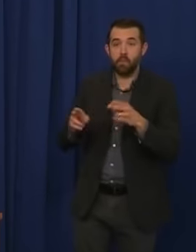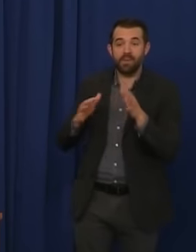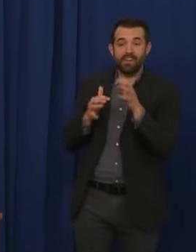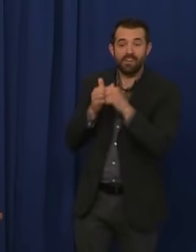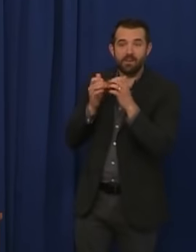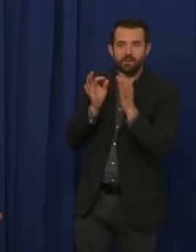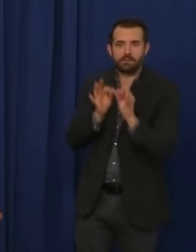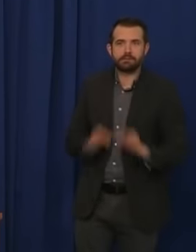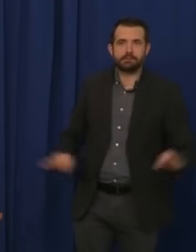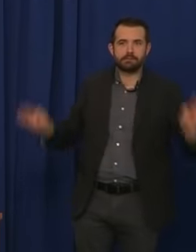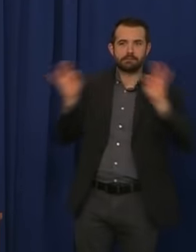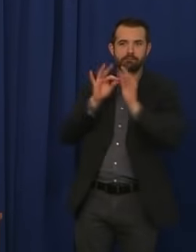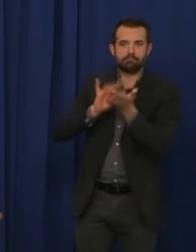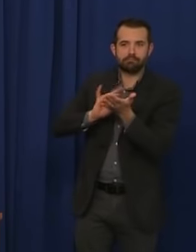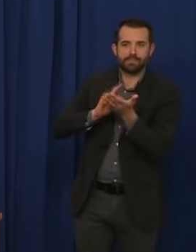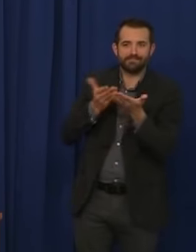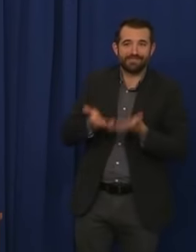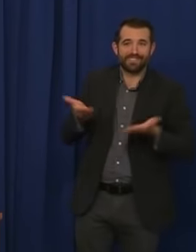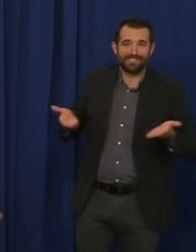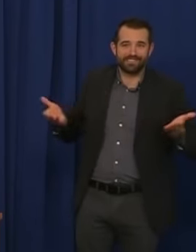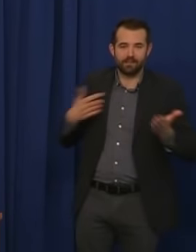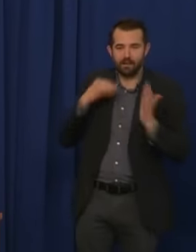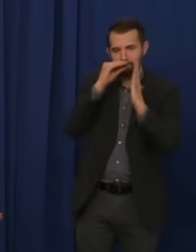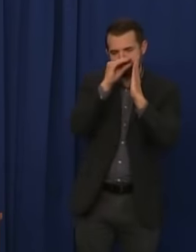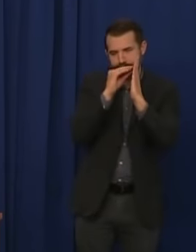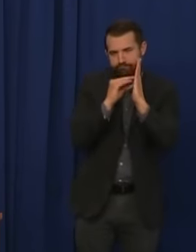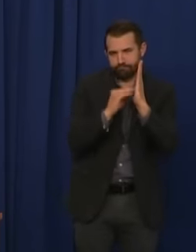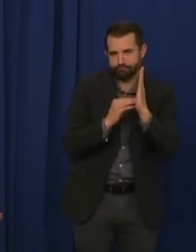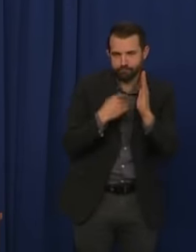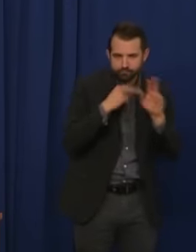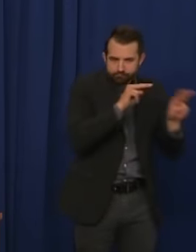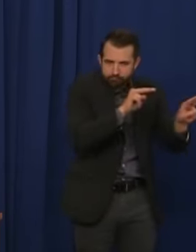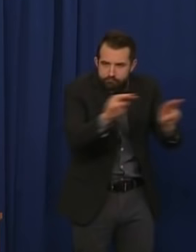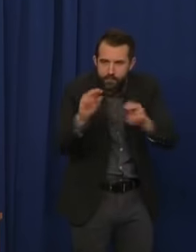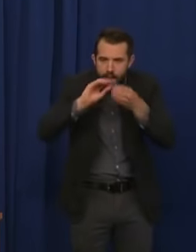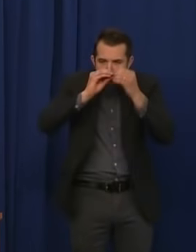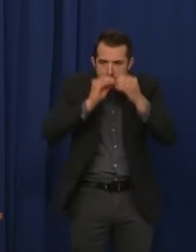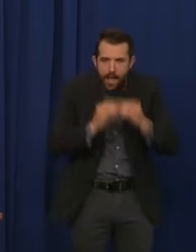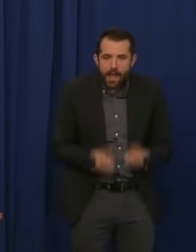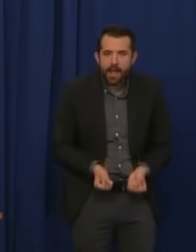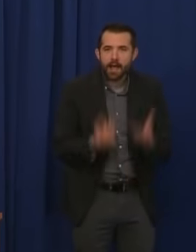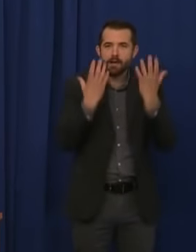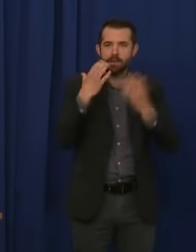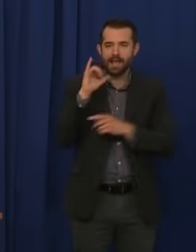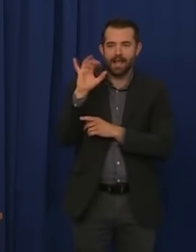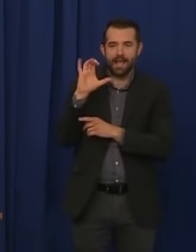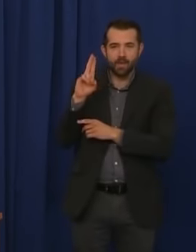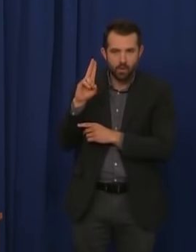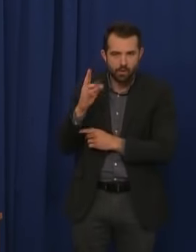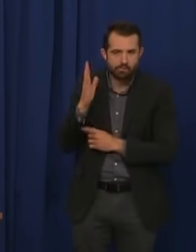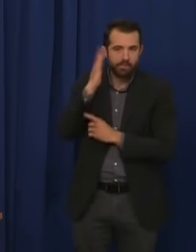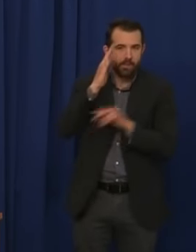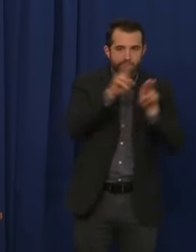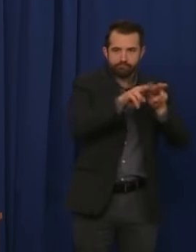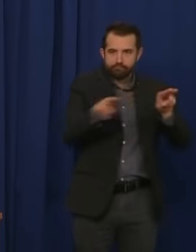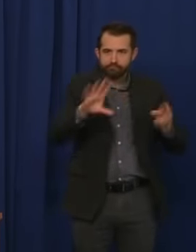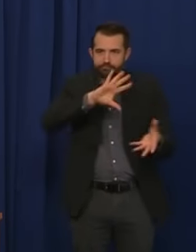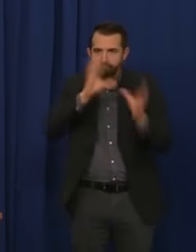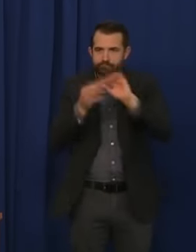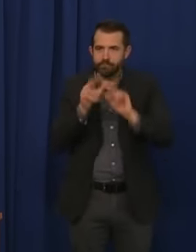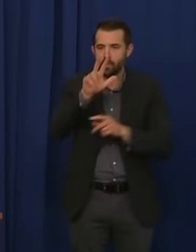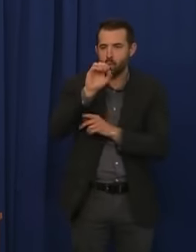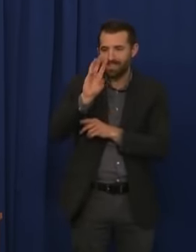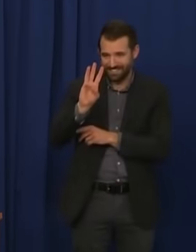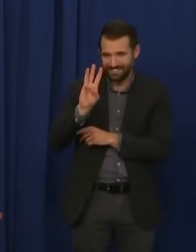been tracking. The first is with respect to the number of ICU beds. There are a total of 306 ICU beds